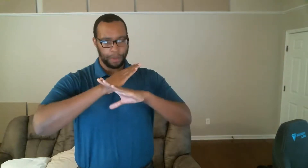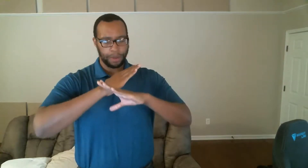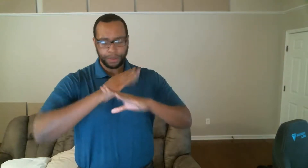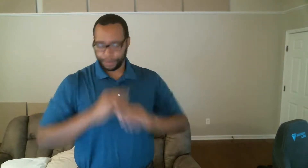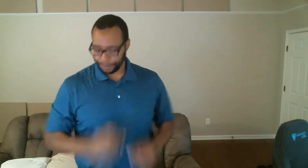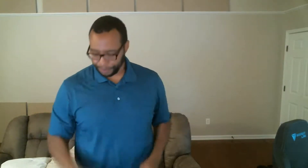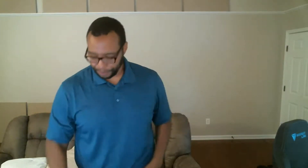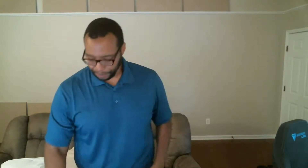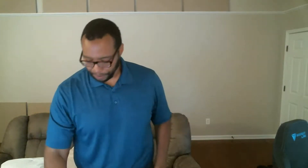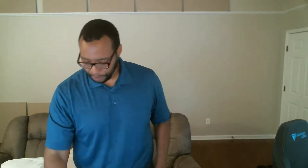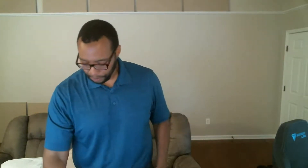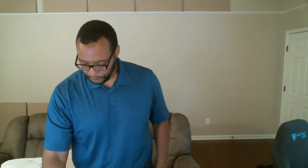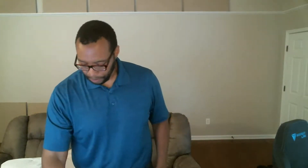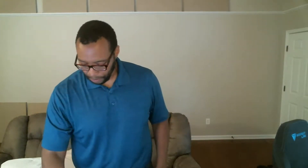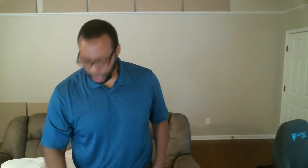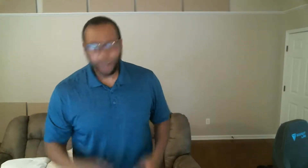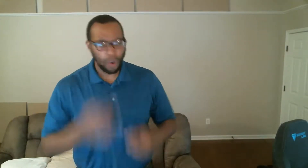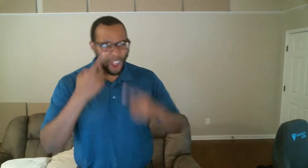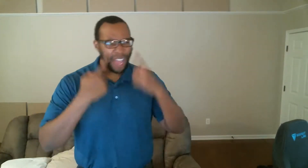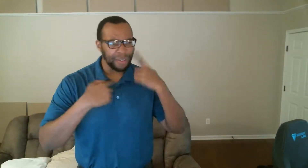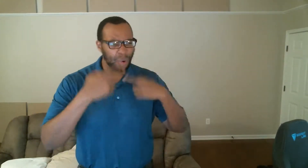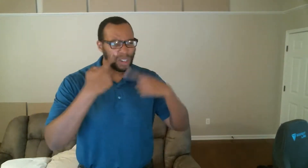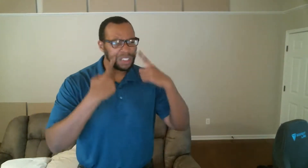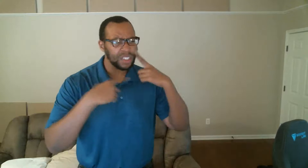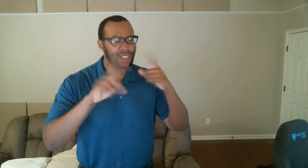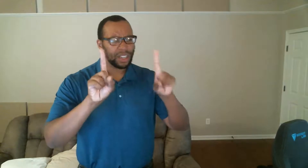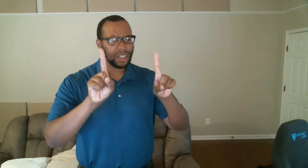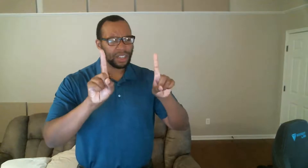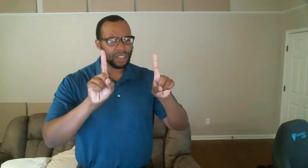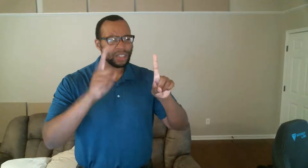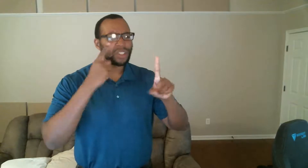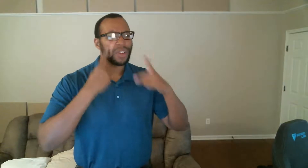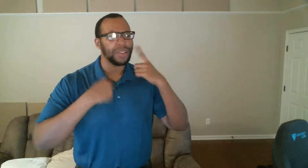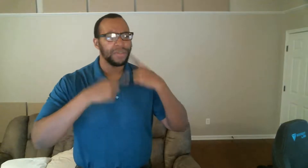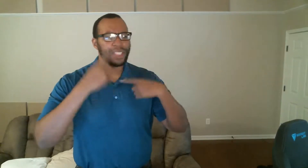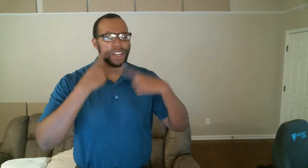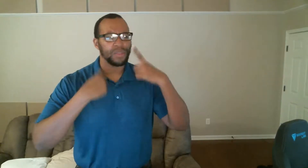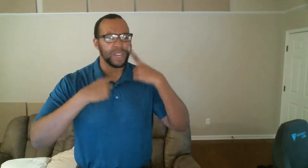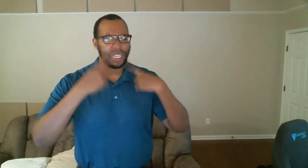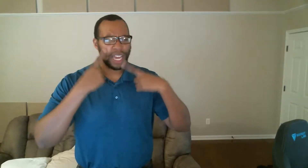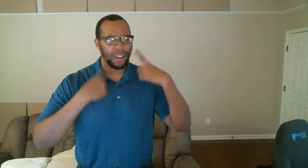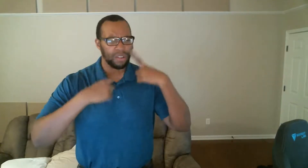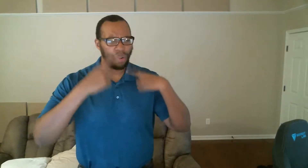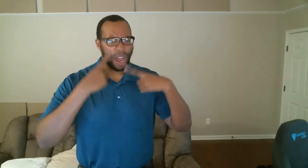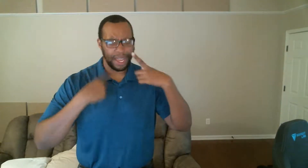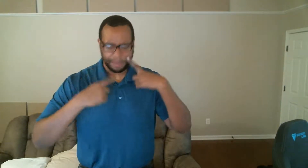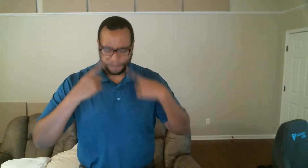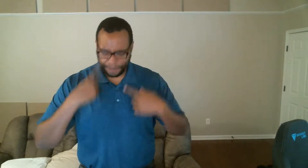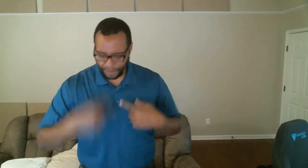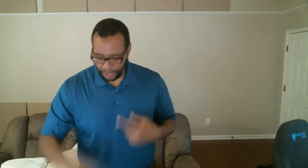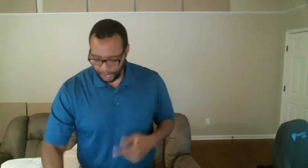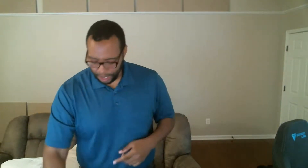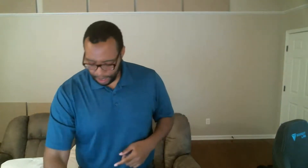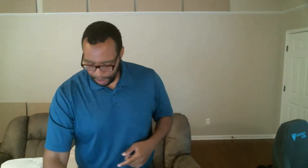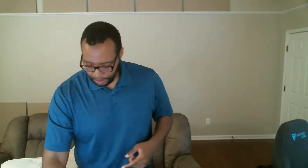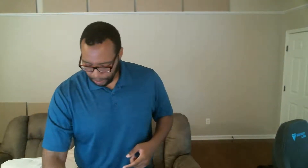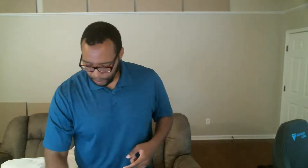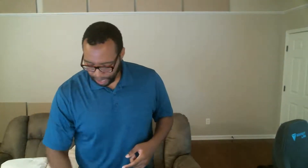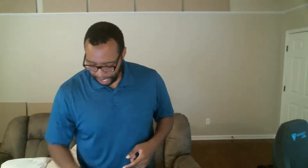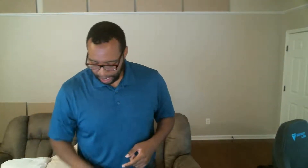Trouble. Cry, of course. Show the tears running down. Cry. Okay. If